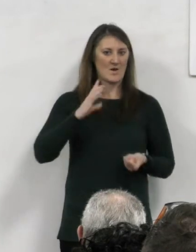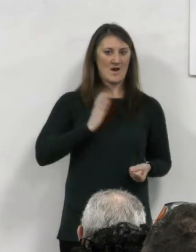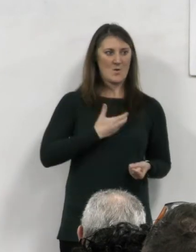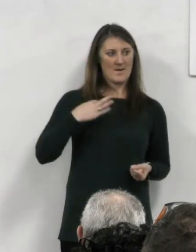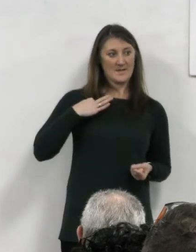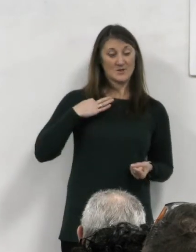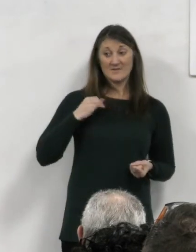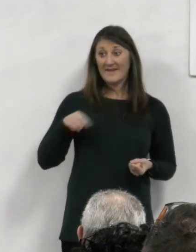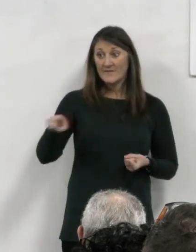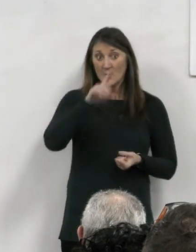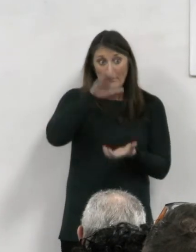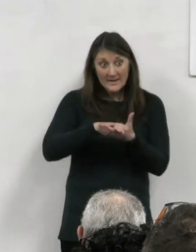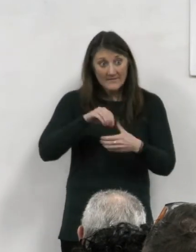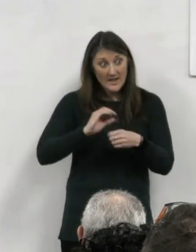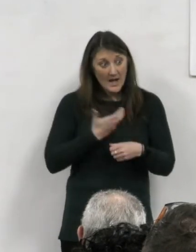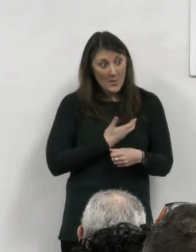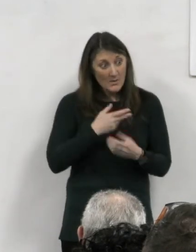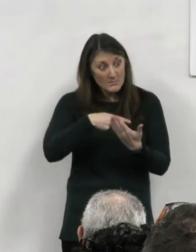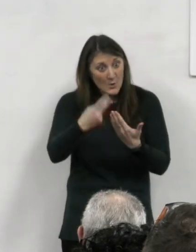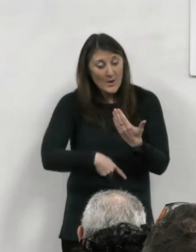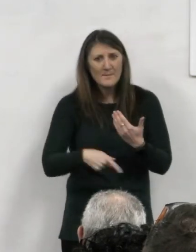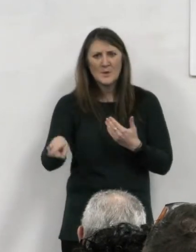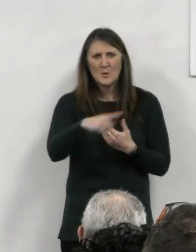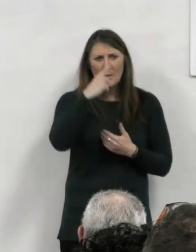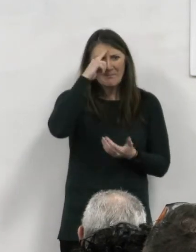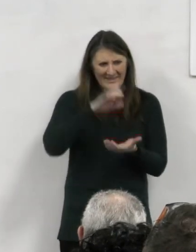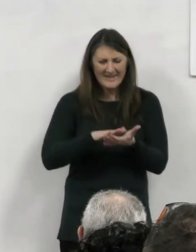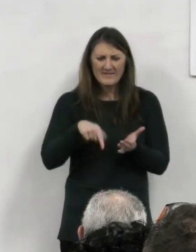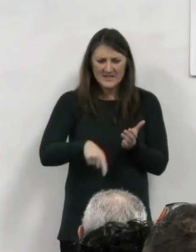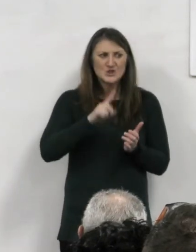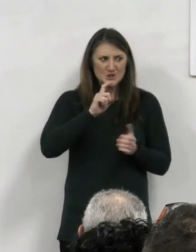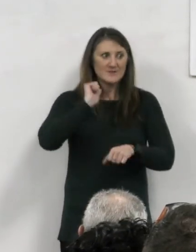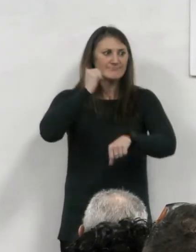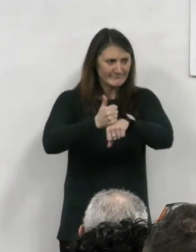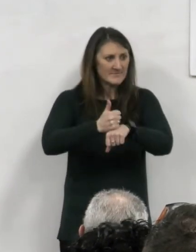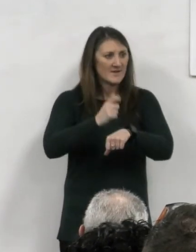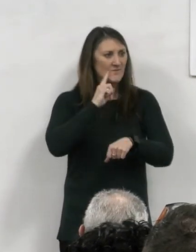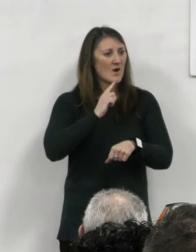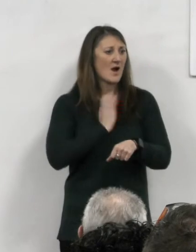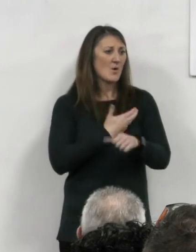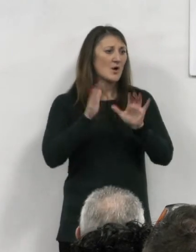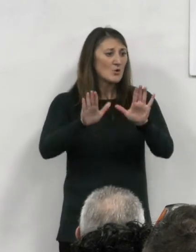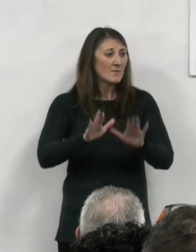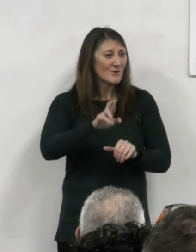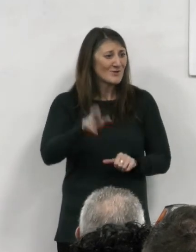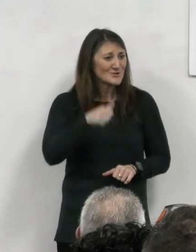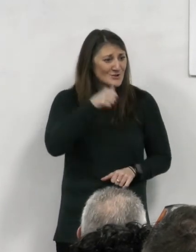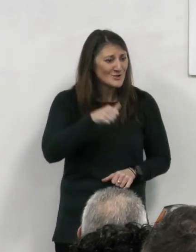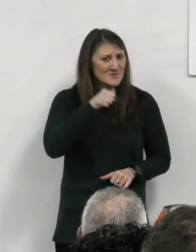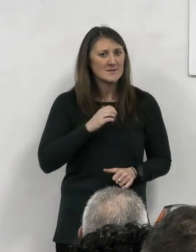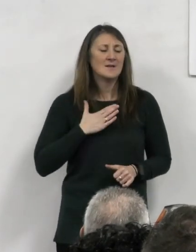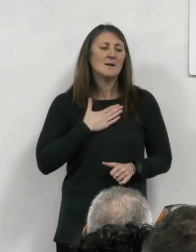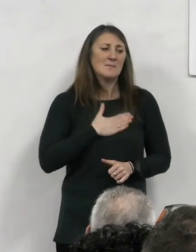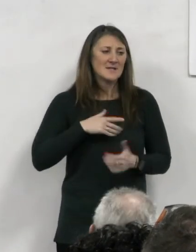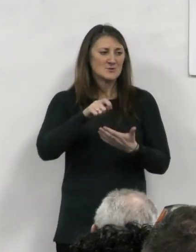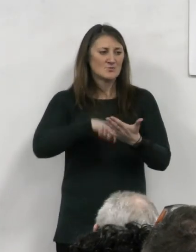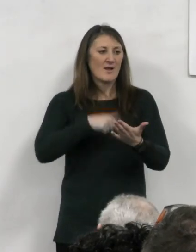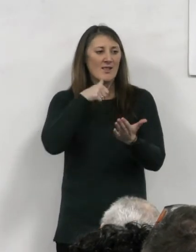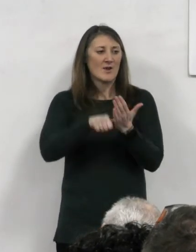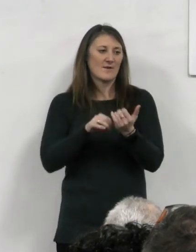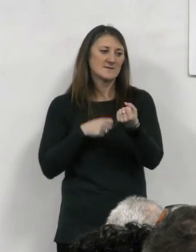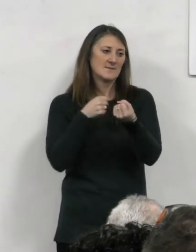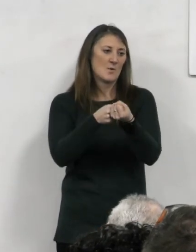in our program, if you think that this should exist in our city for our incredible girls, please write us a letter of support